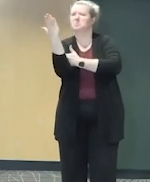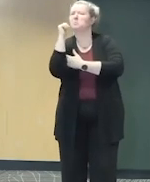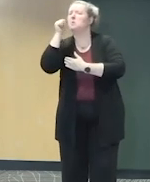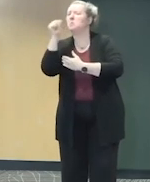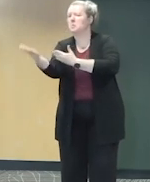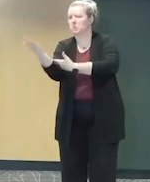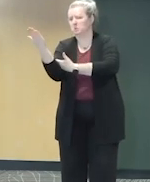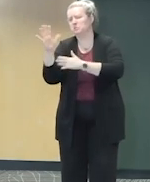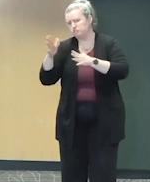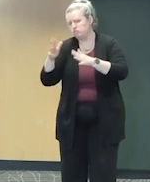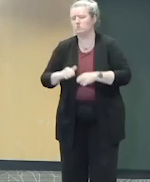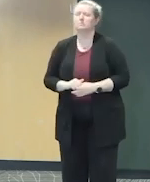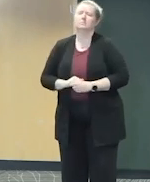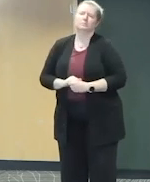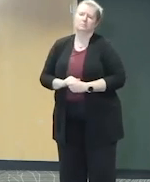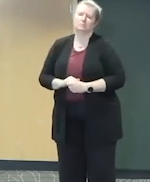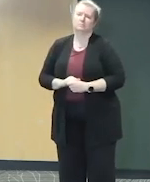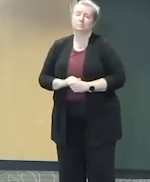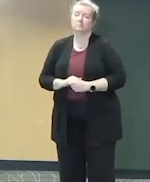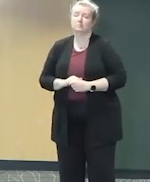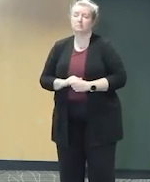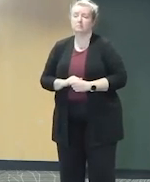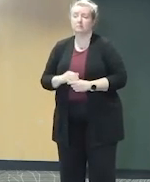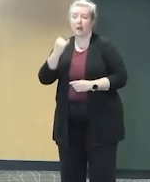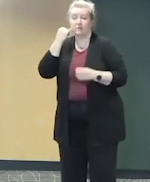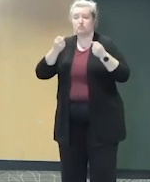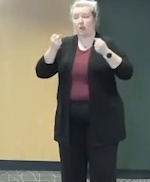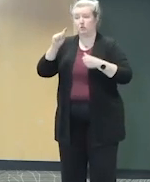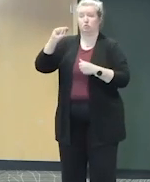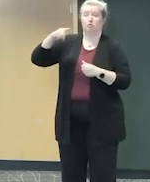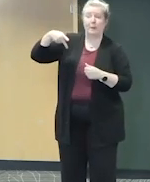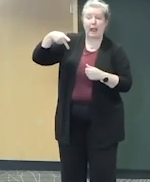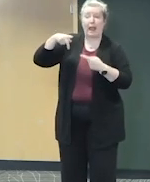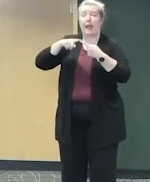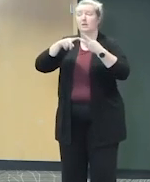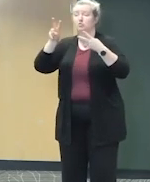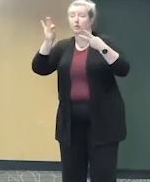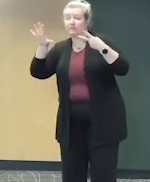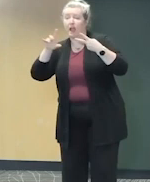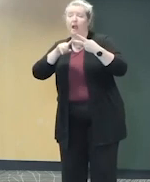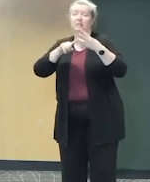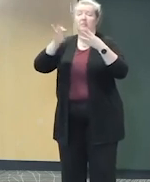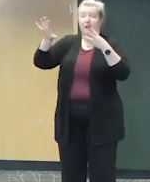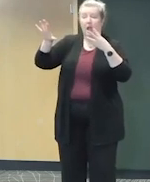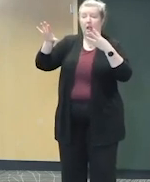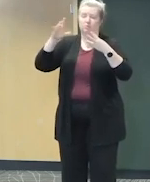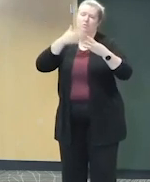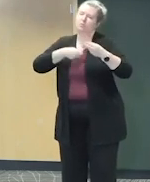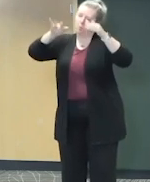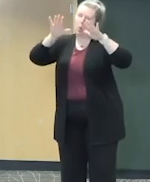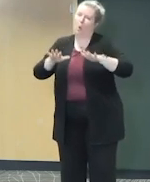the New Jersey Turnpike corridor or the I-295 corridor, there will likely be a bit of snowfall overnight. And for those of you on the